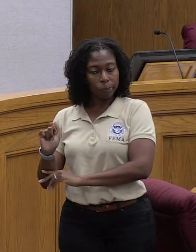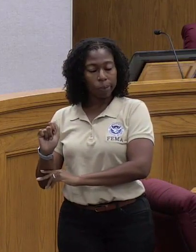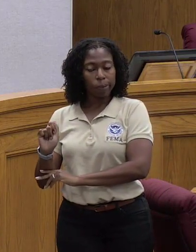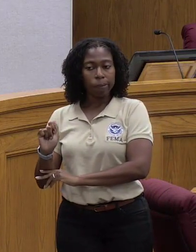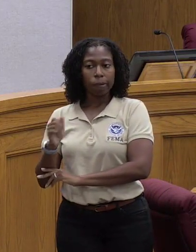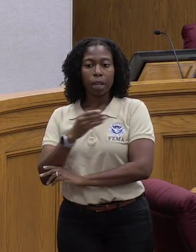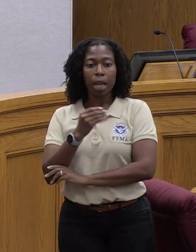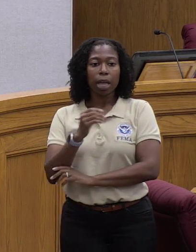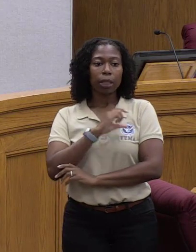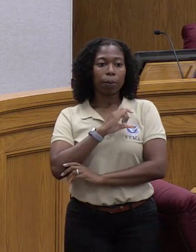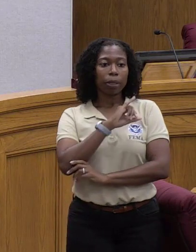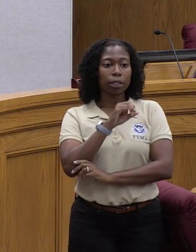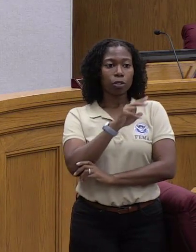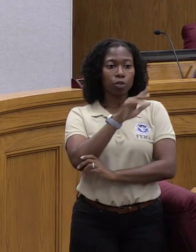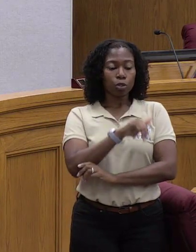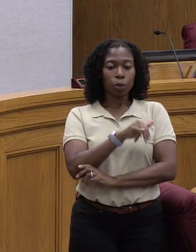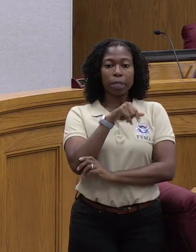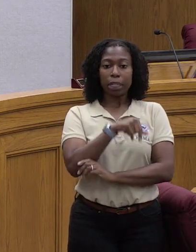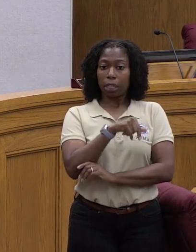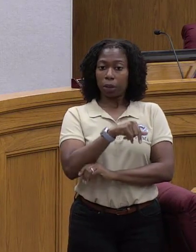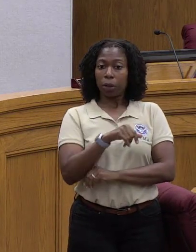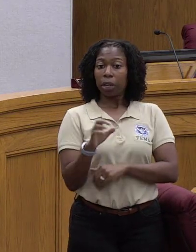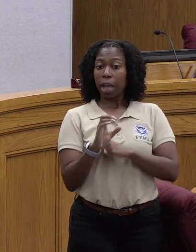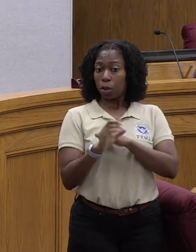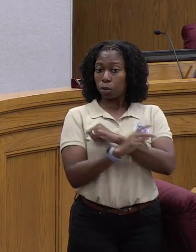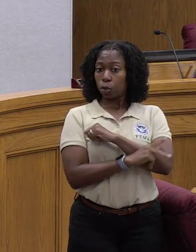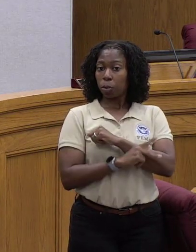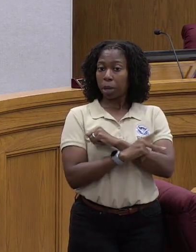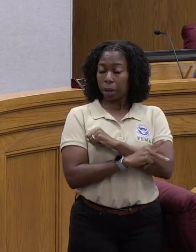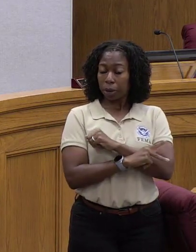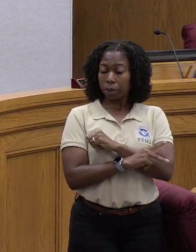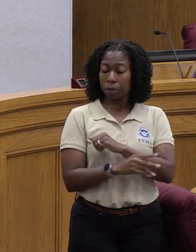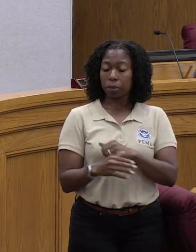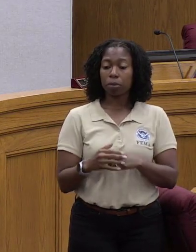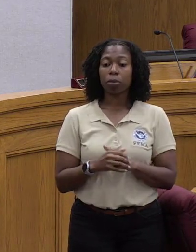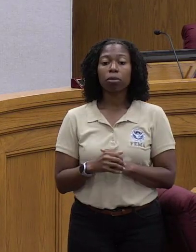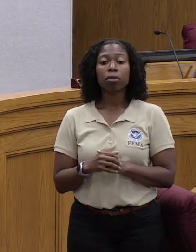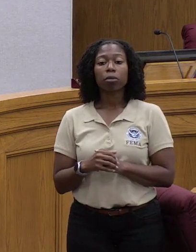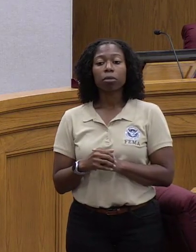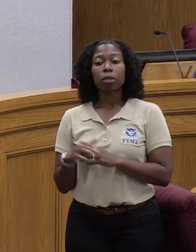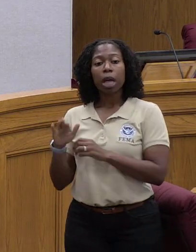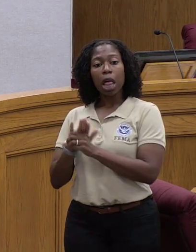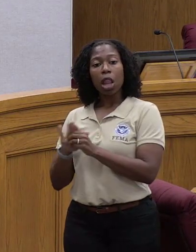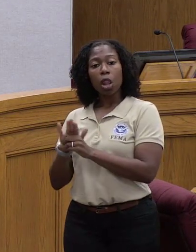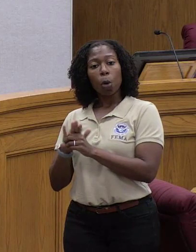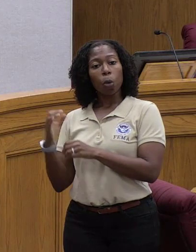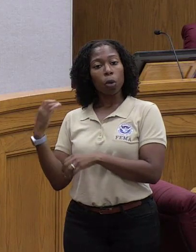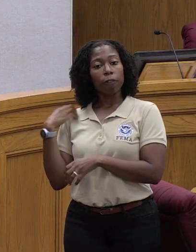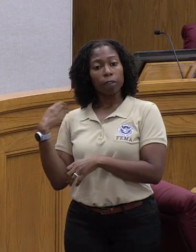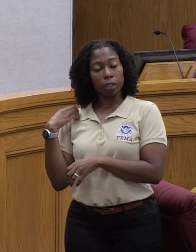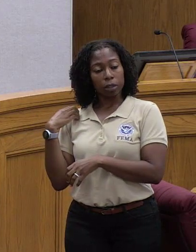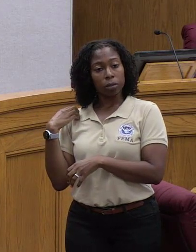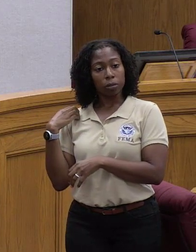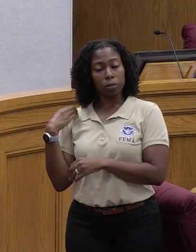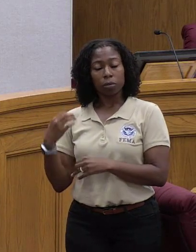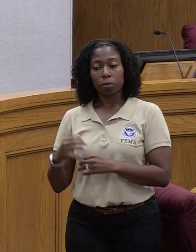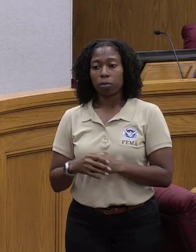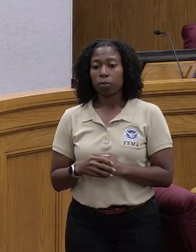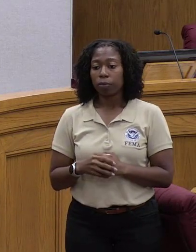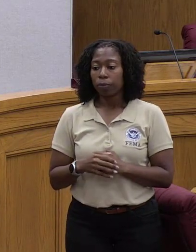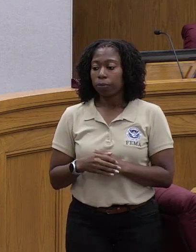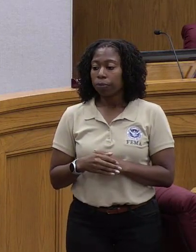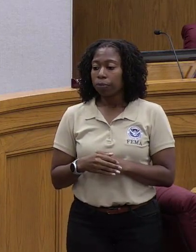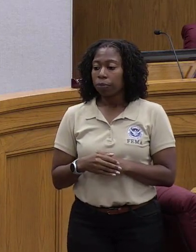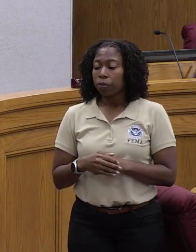the police jury here of Calcasieu Parish, and with officials from the local jurisdictions, the affected jurisdictions. So